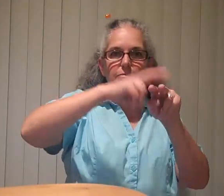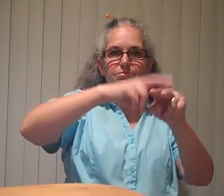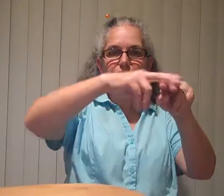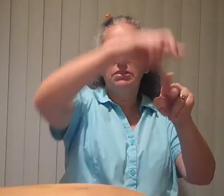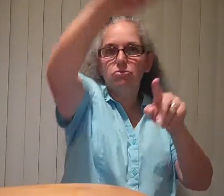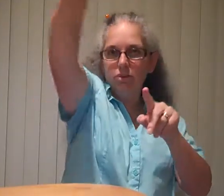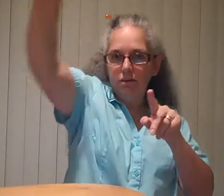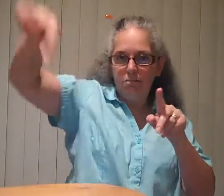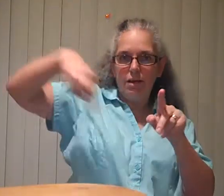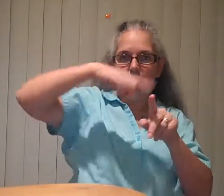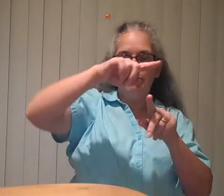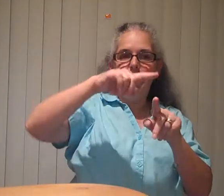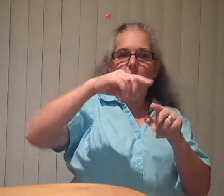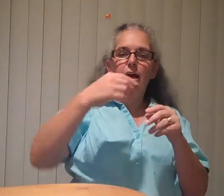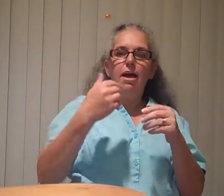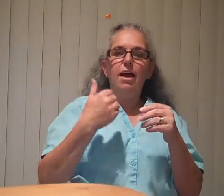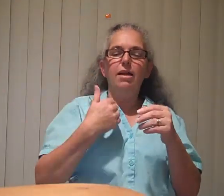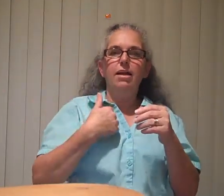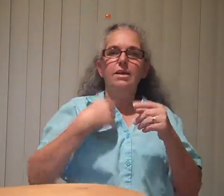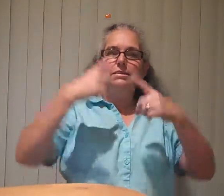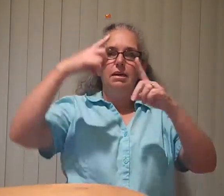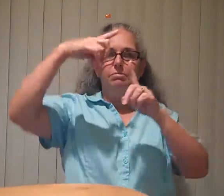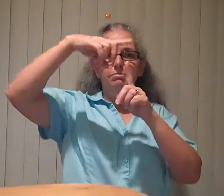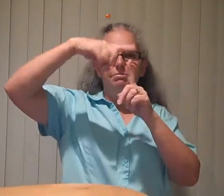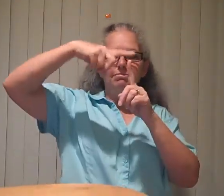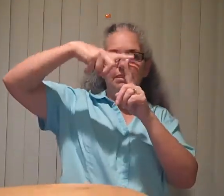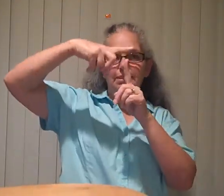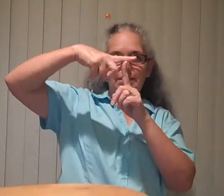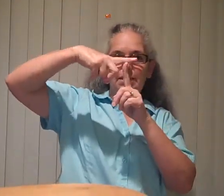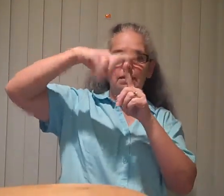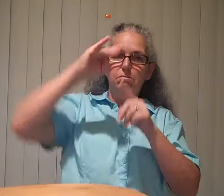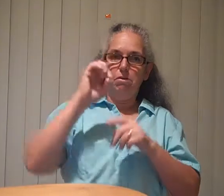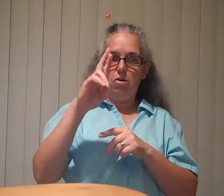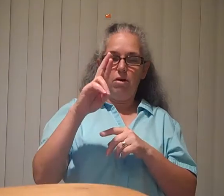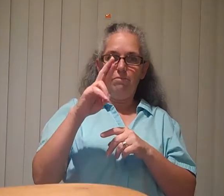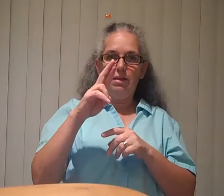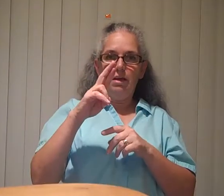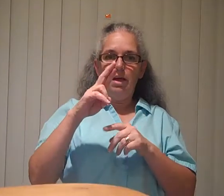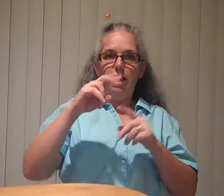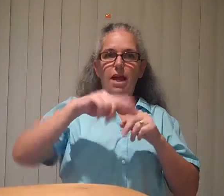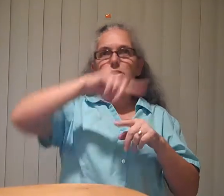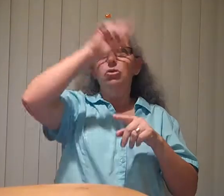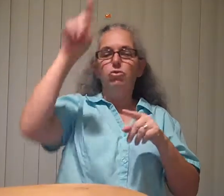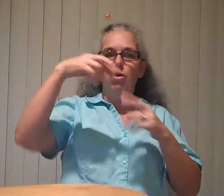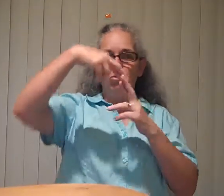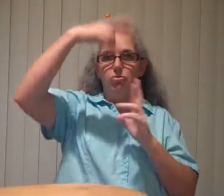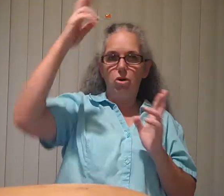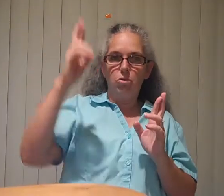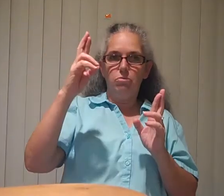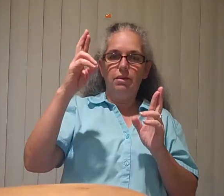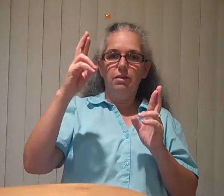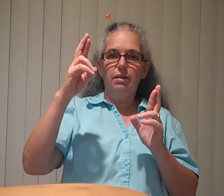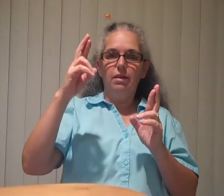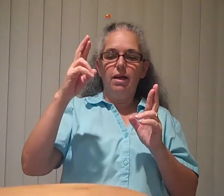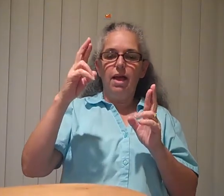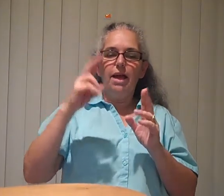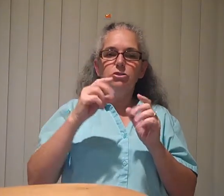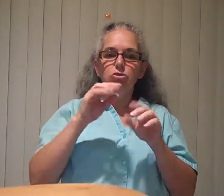like a T, like a wooden swing, and you slowly work your way down and evacuate people off this chairlift.